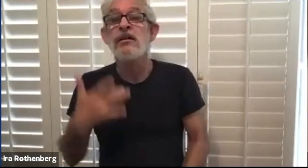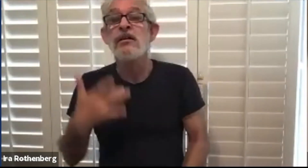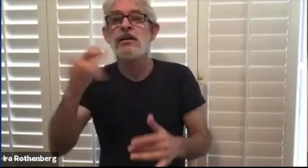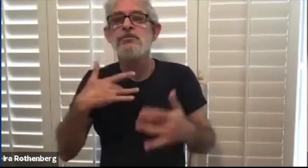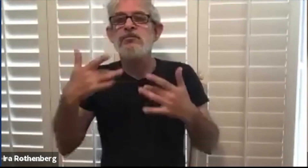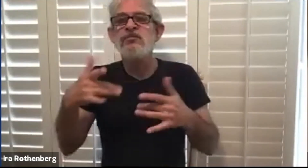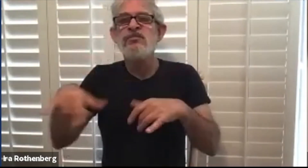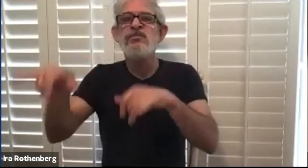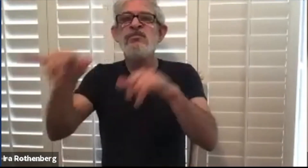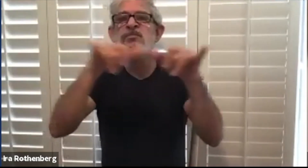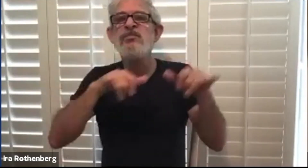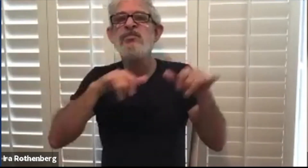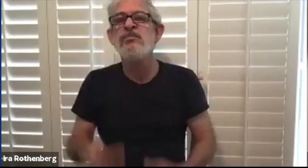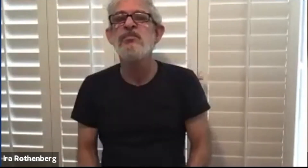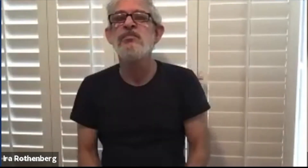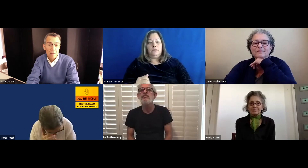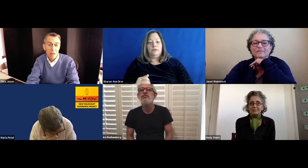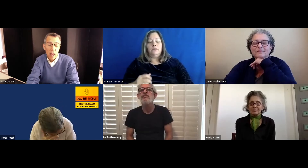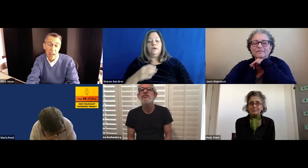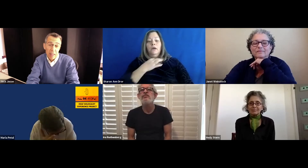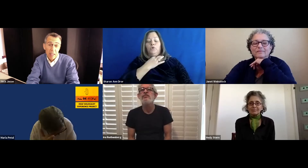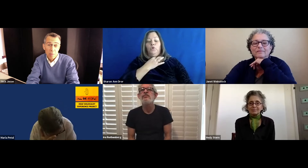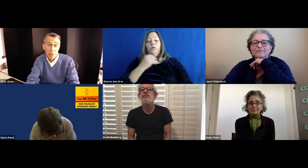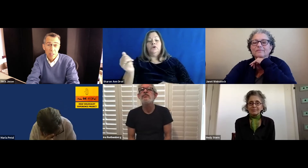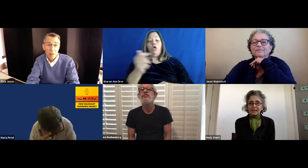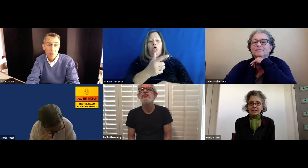So maybe that was the case. I think it's pretty typical.